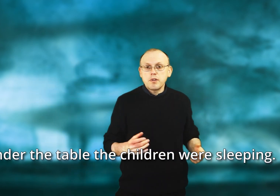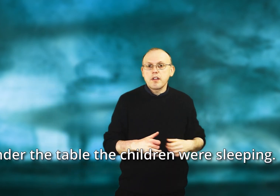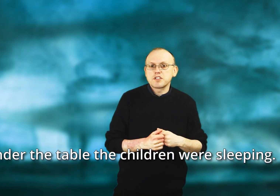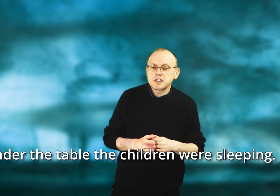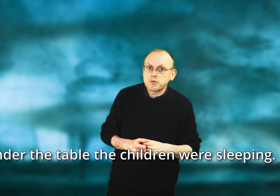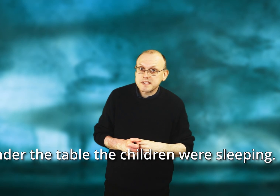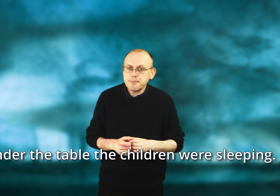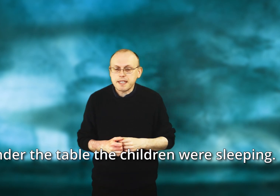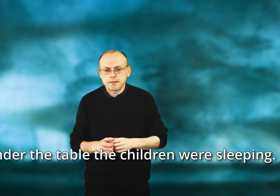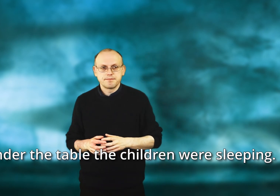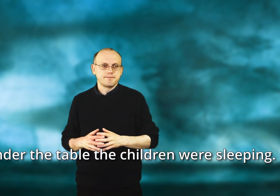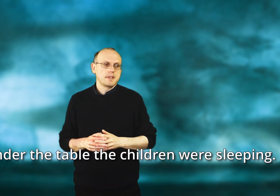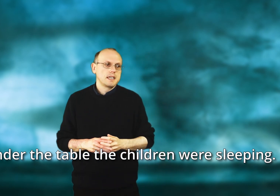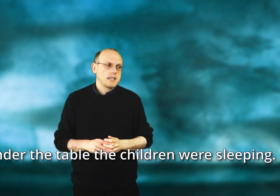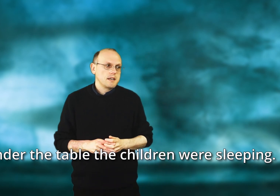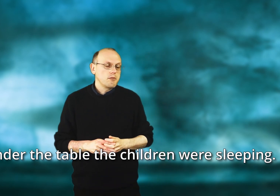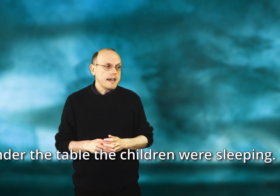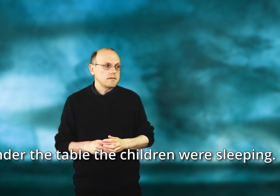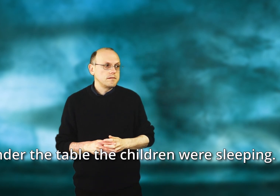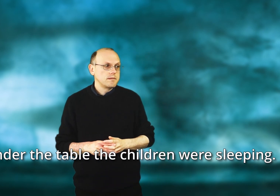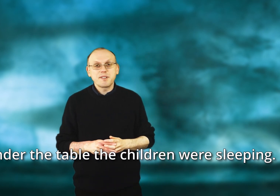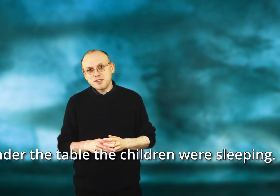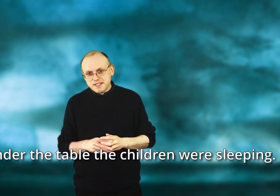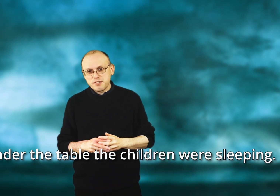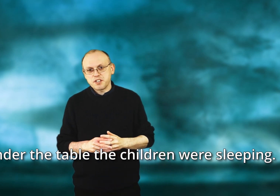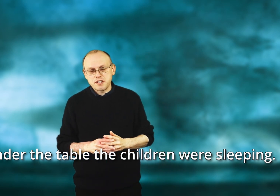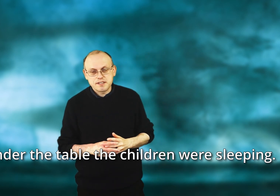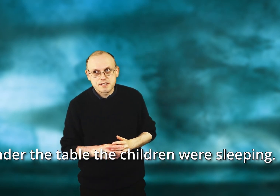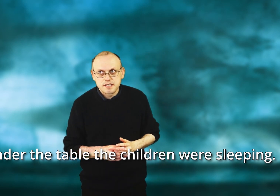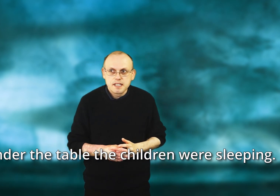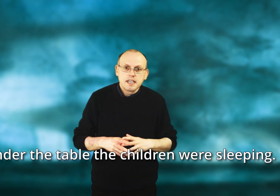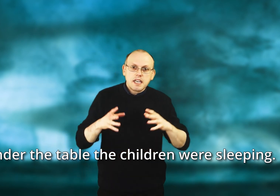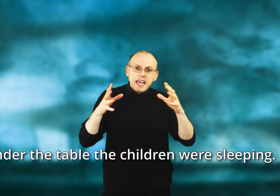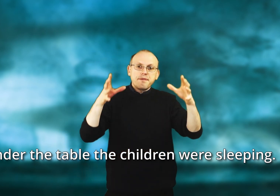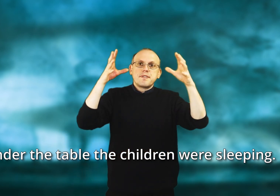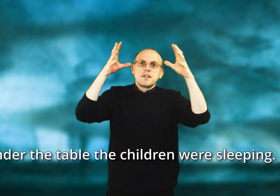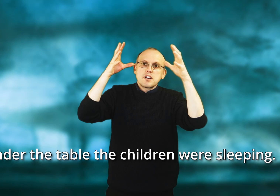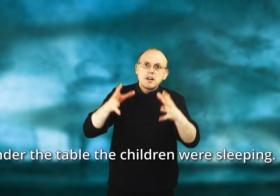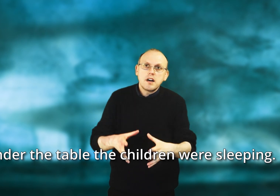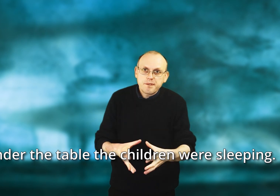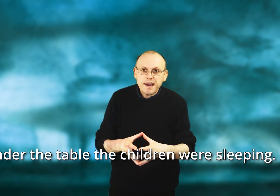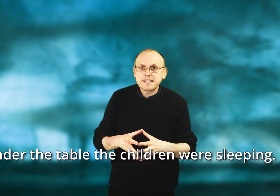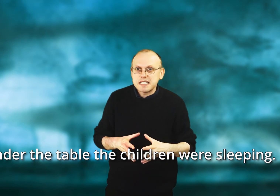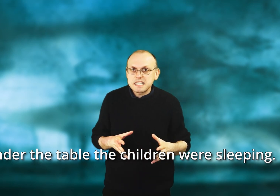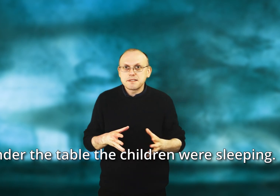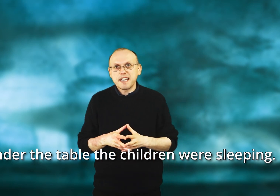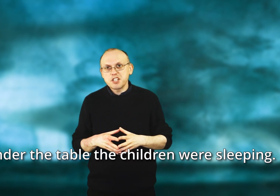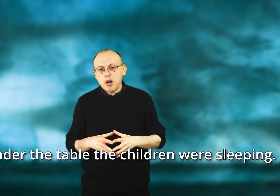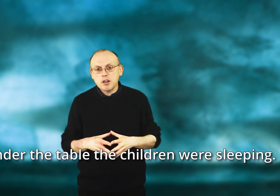the children were sleeping. Well, we've got two situations. If your phrase is very short,